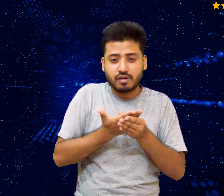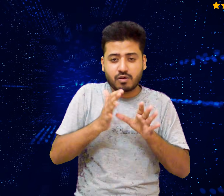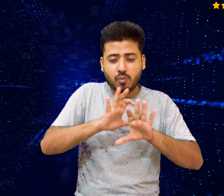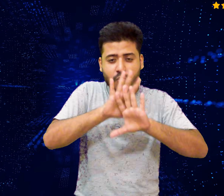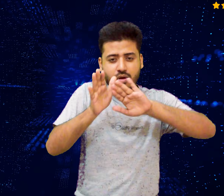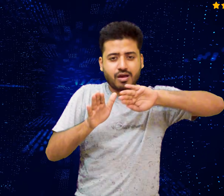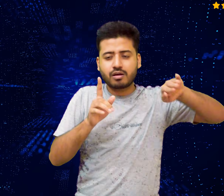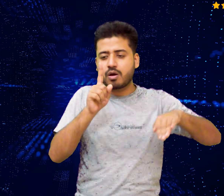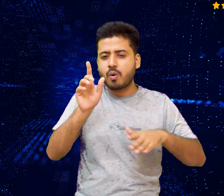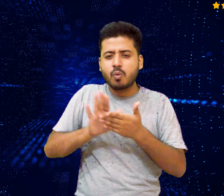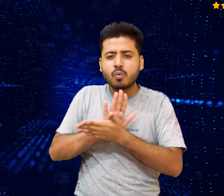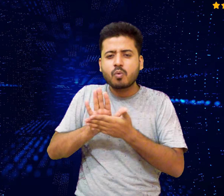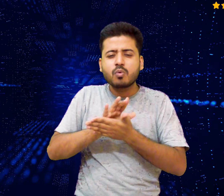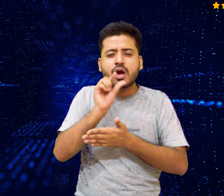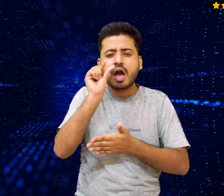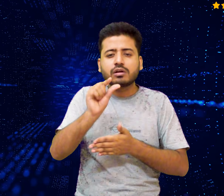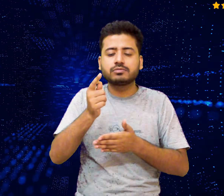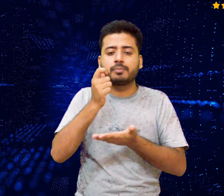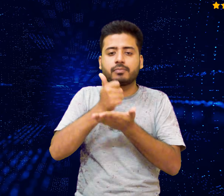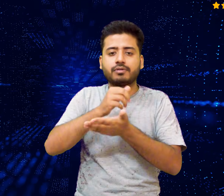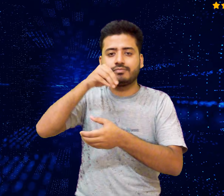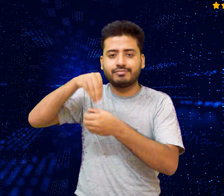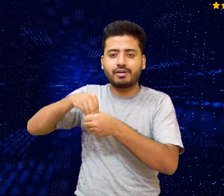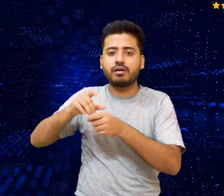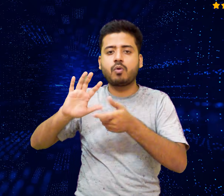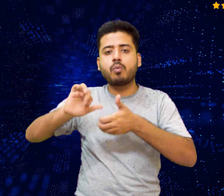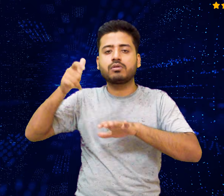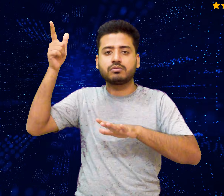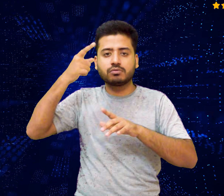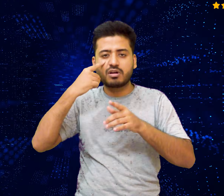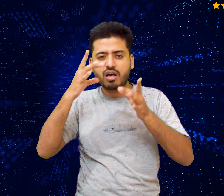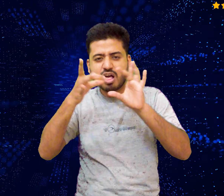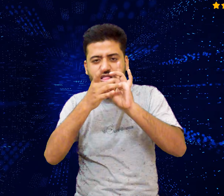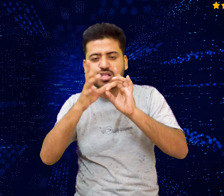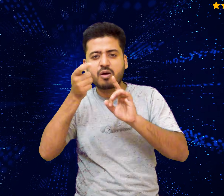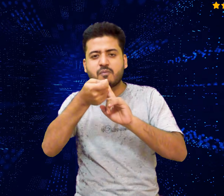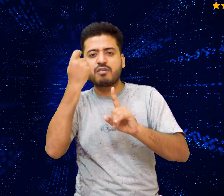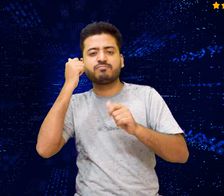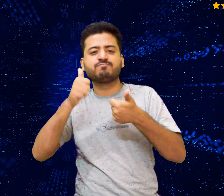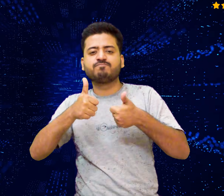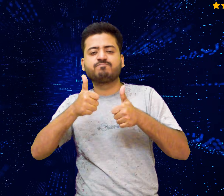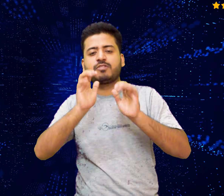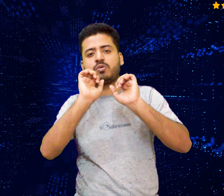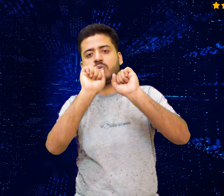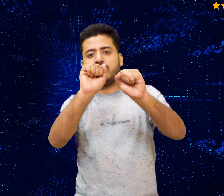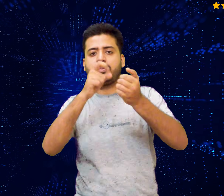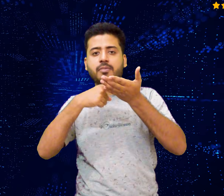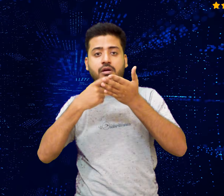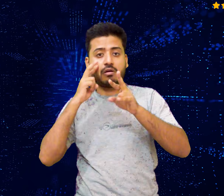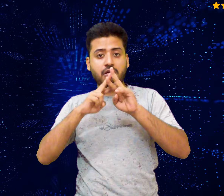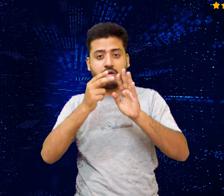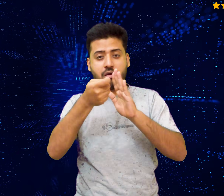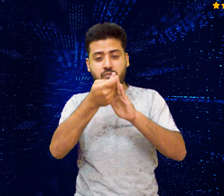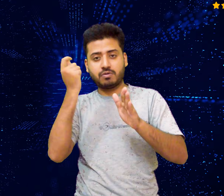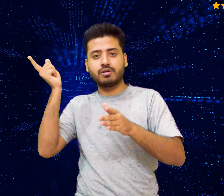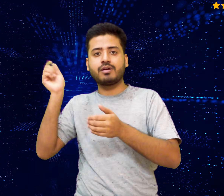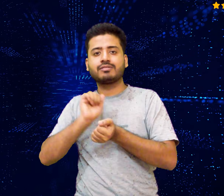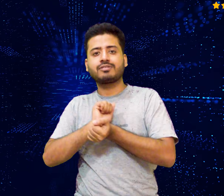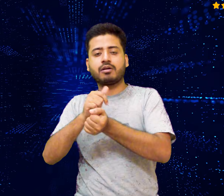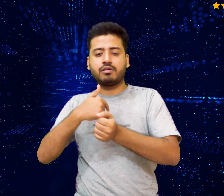phishing scams. Phishing scams are a common tactic used by attackers to trick you into revealing personal information that can be used for